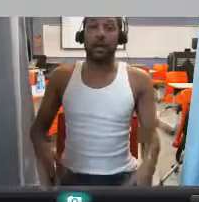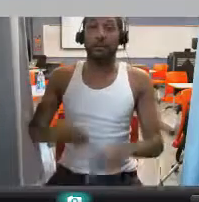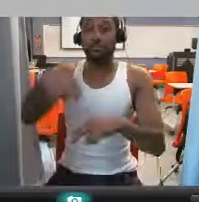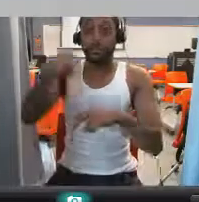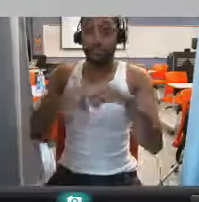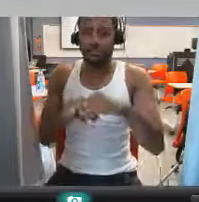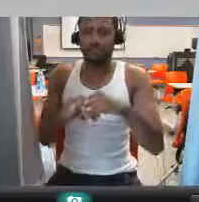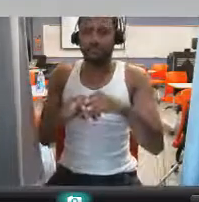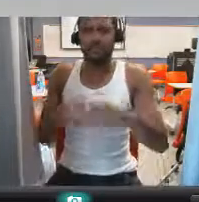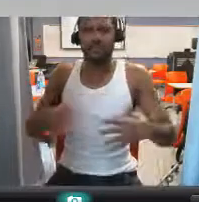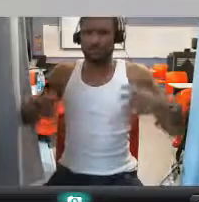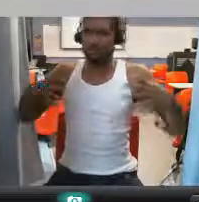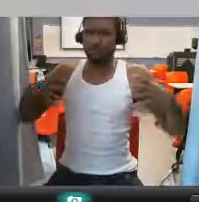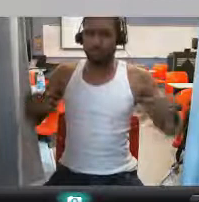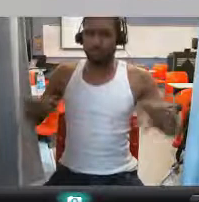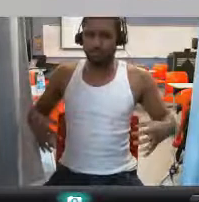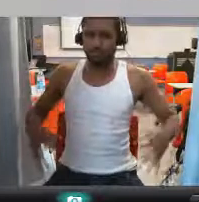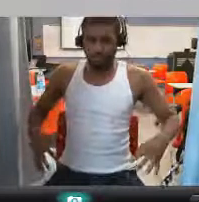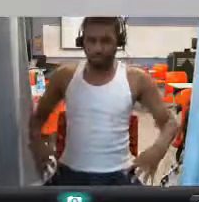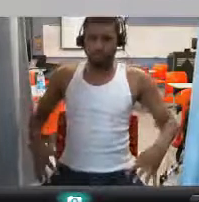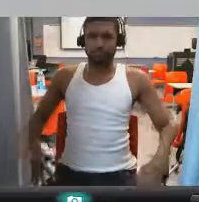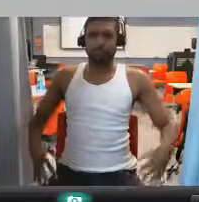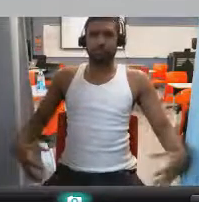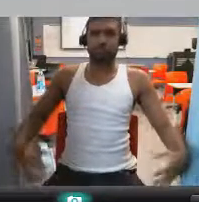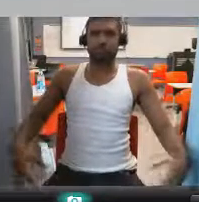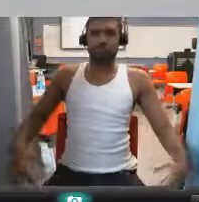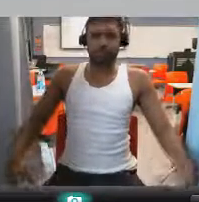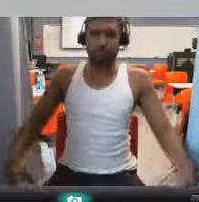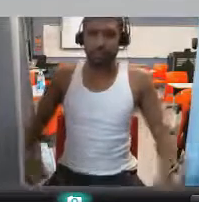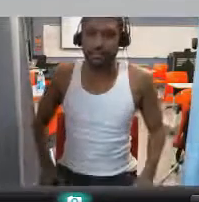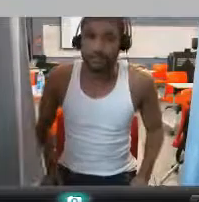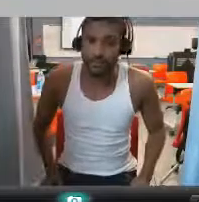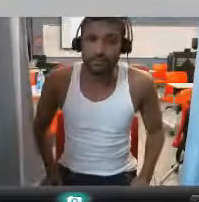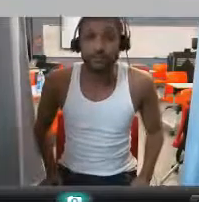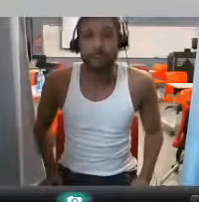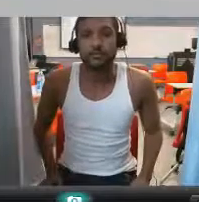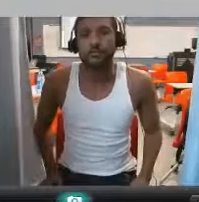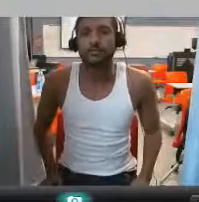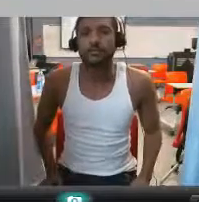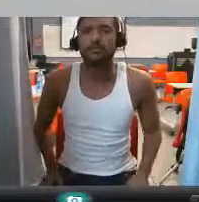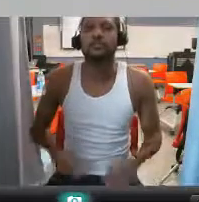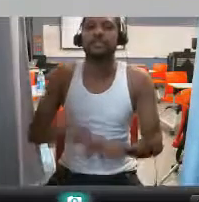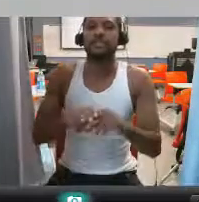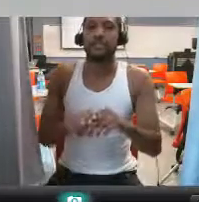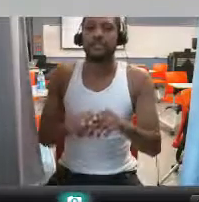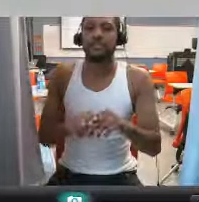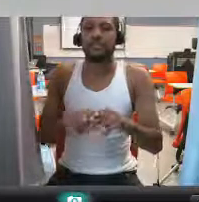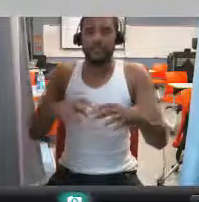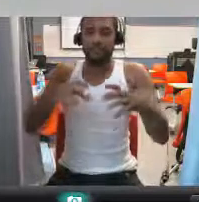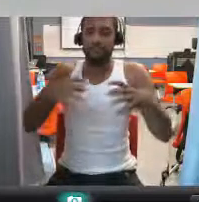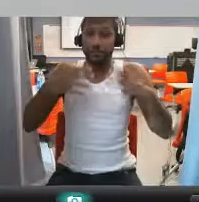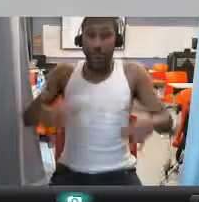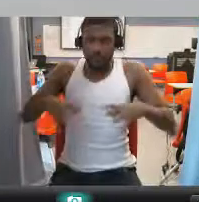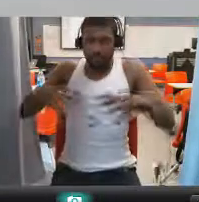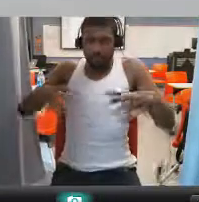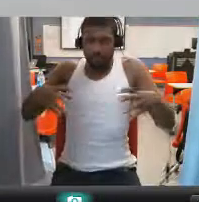toilet, I've got a lot of leg chub. I have childbearing hips and thighs. So when I sit on a toilet, what happens is the